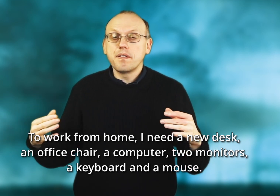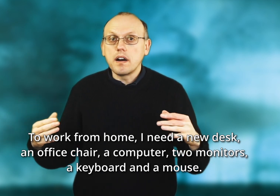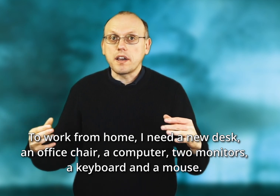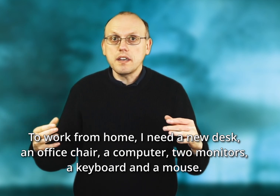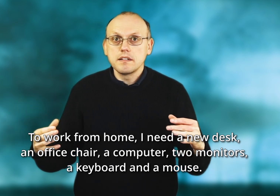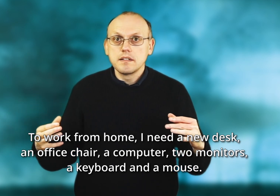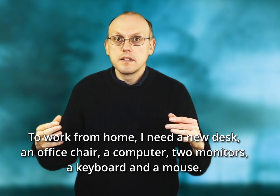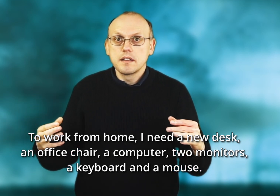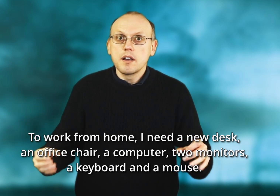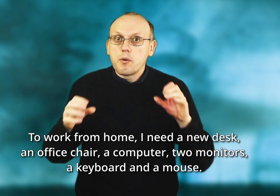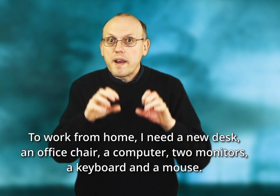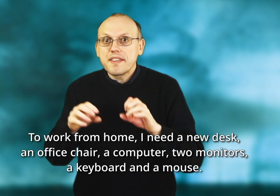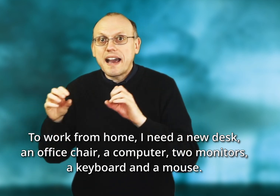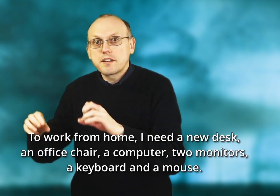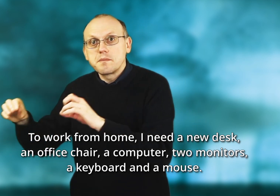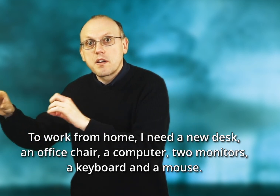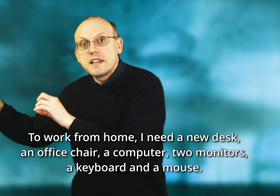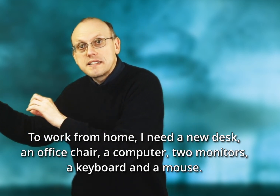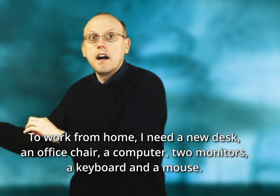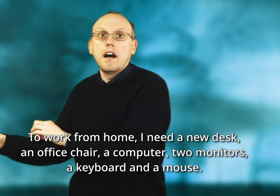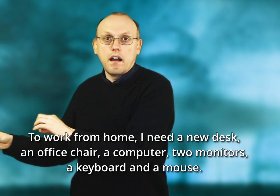clarify where the items of the list are.